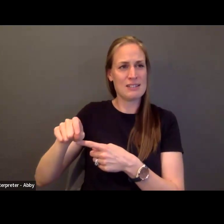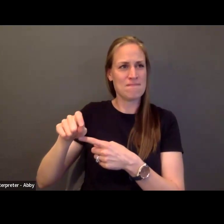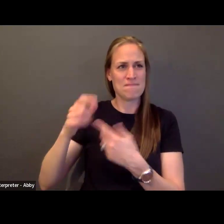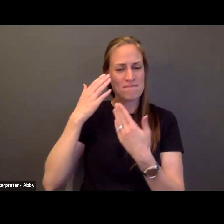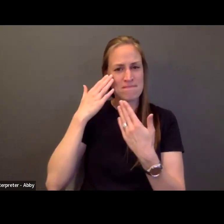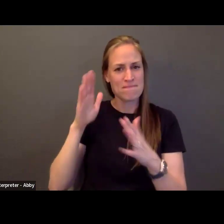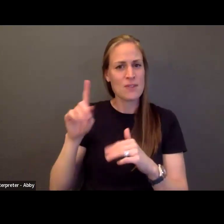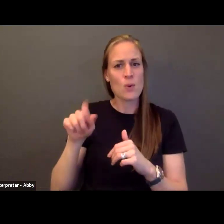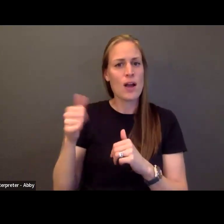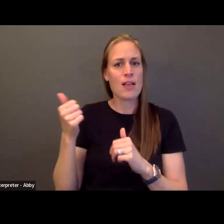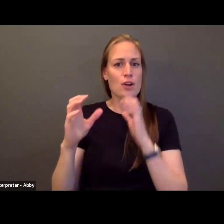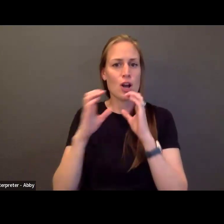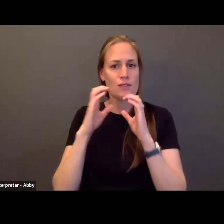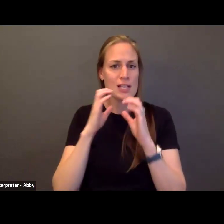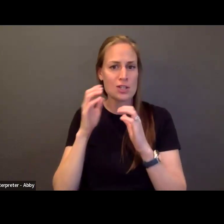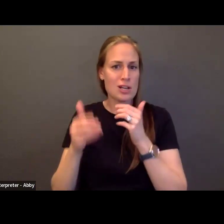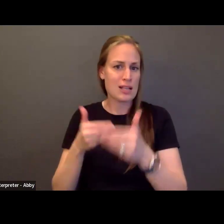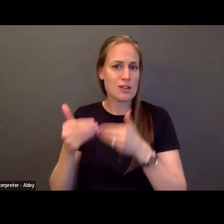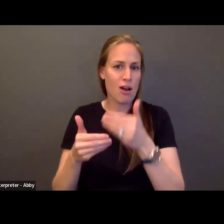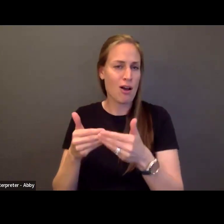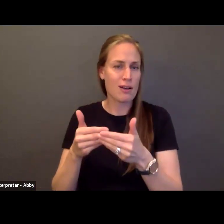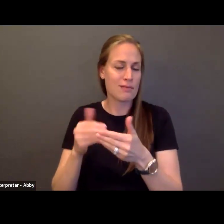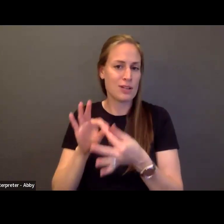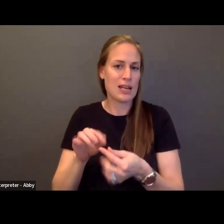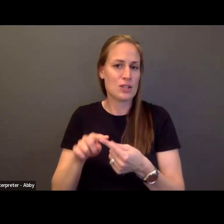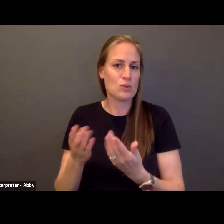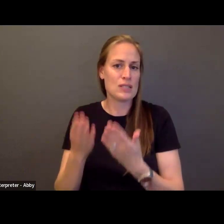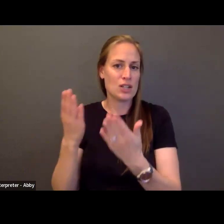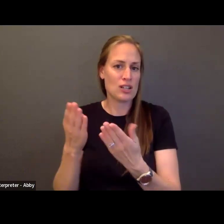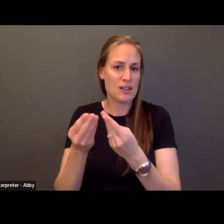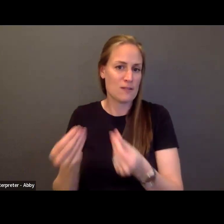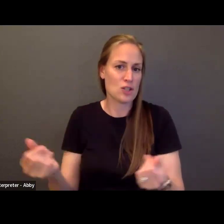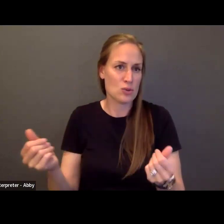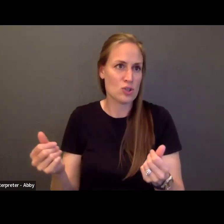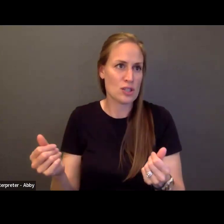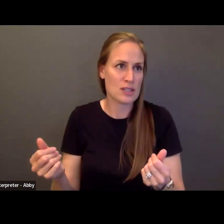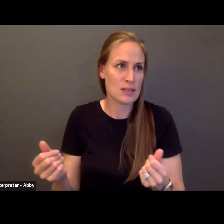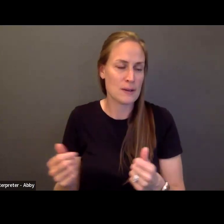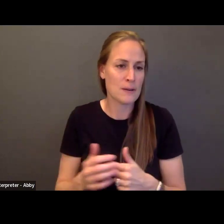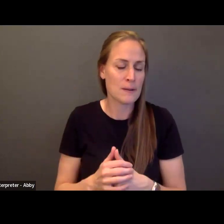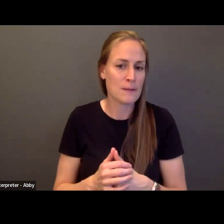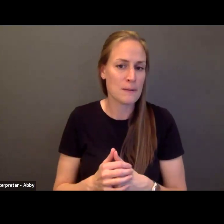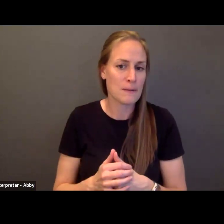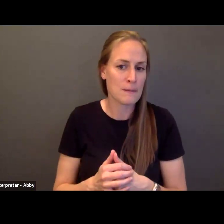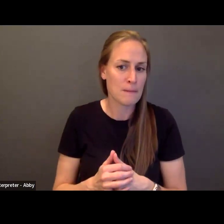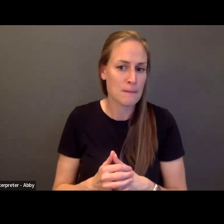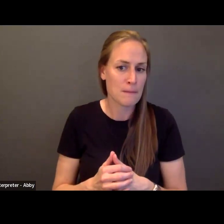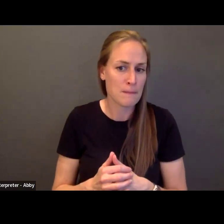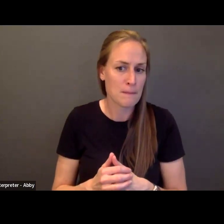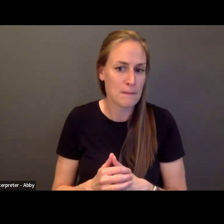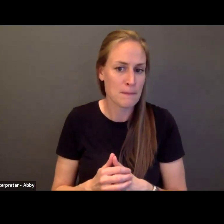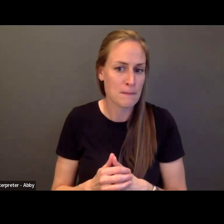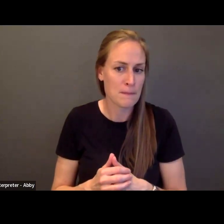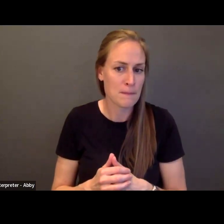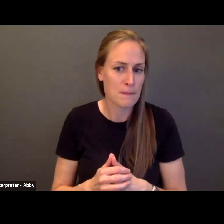conversations have gone as far as suggestions for solutions. So, Blaise, if I'm hearing correctly, it sounds like you're going around, you're looking at these recommendations, and you're saying,